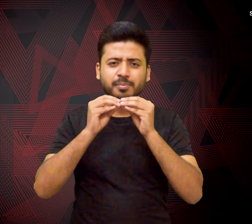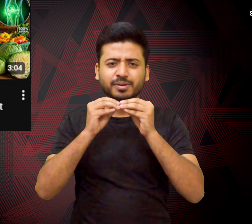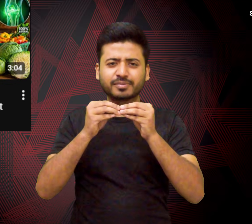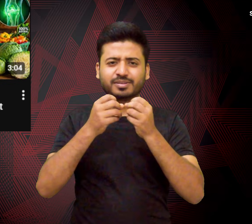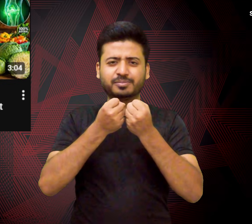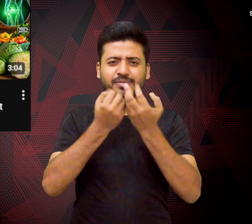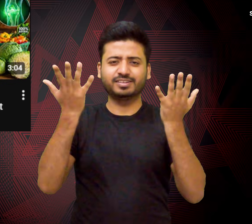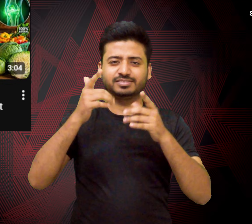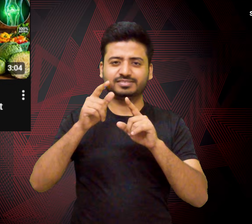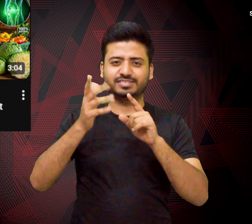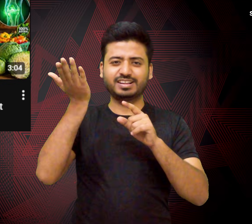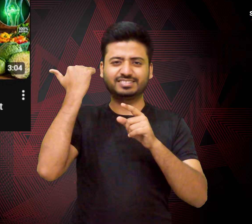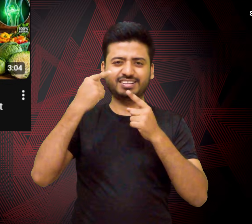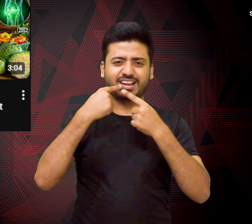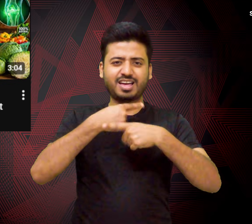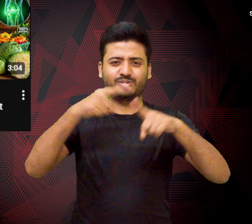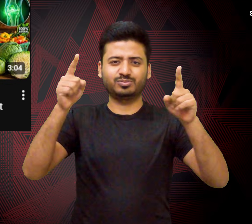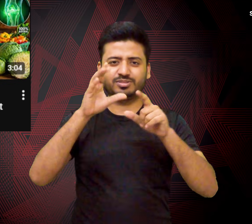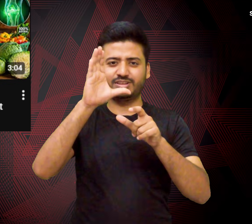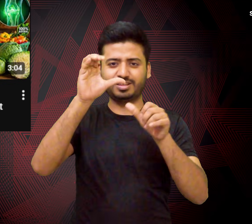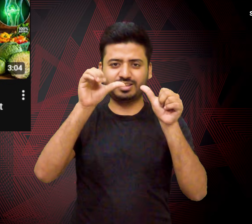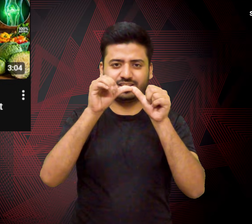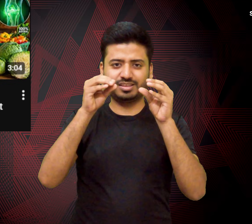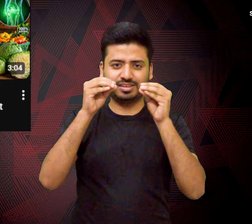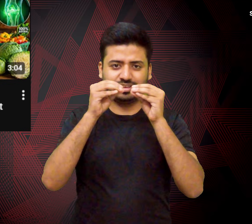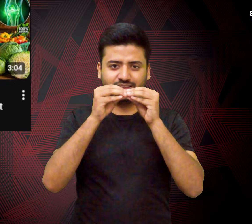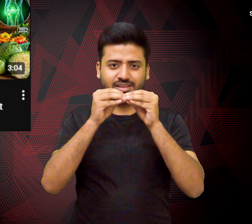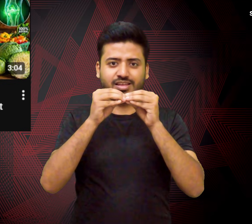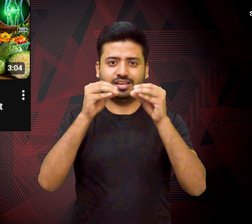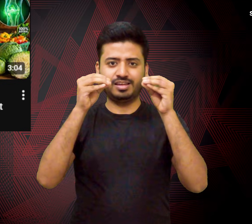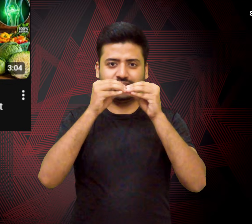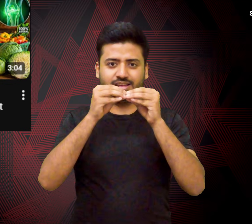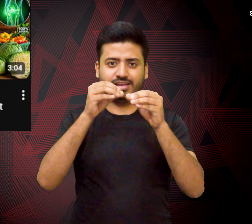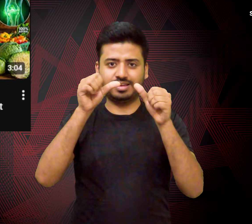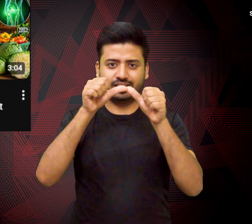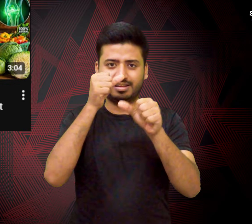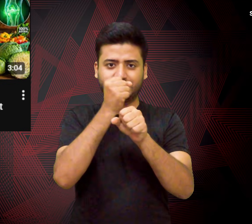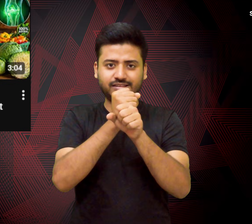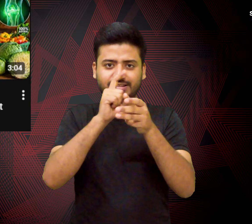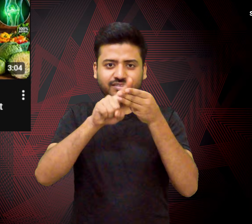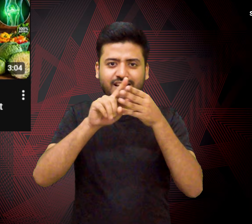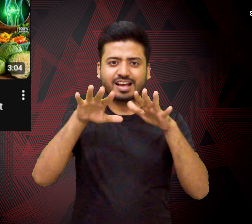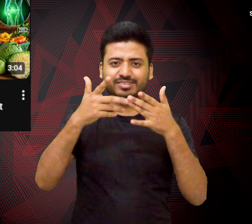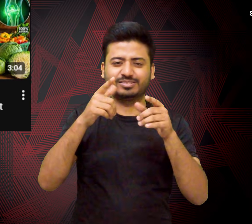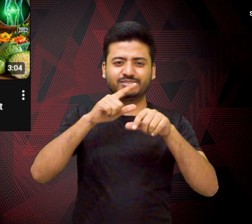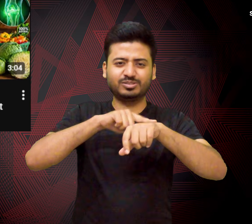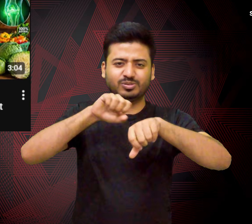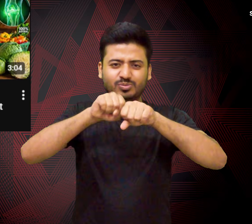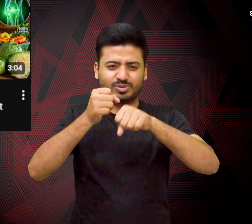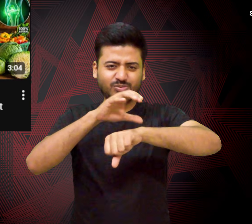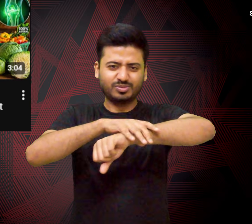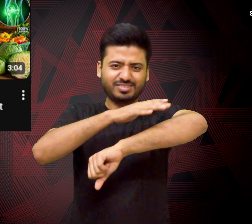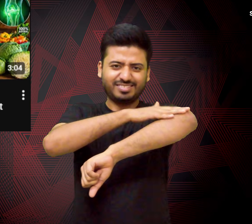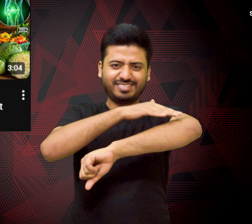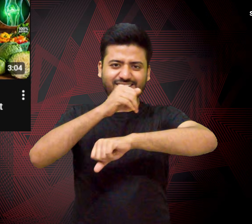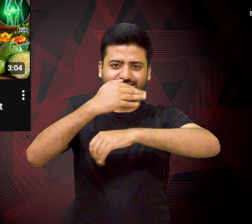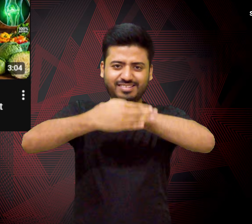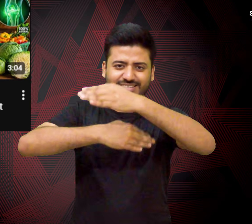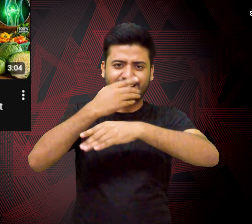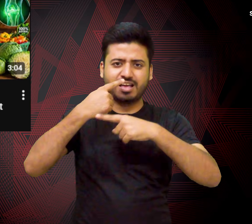variety of vegetables daily provides essential vitamins, minerals, antioxidants, and fiber that support overall health.